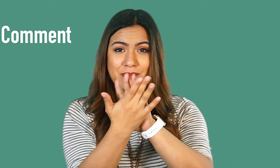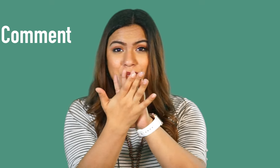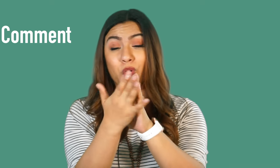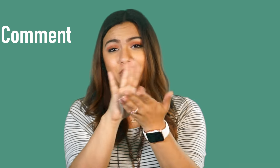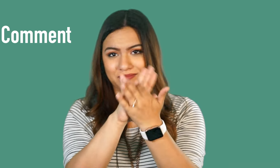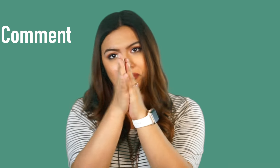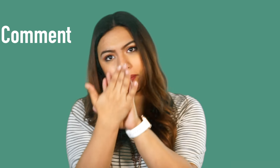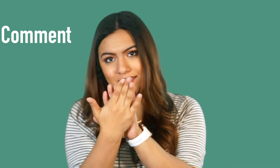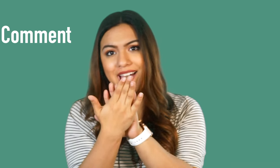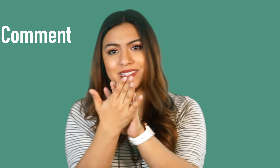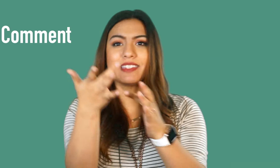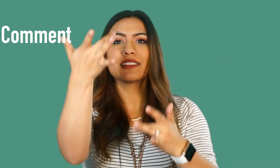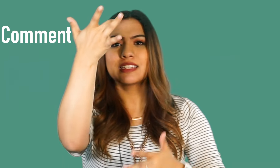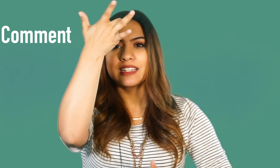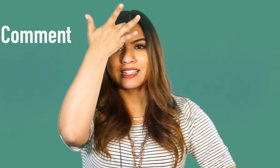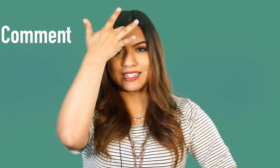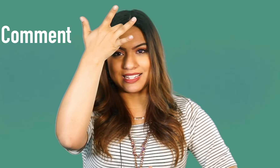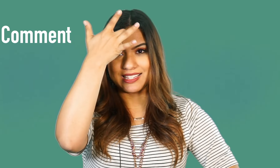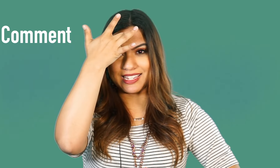Become or got sick.